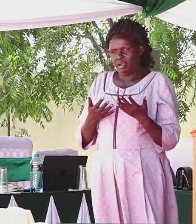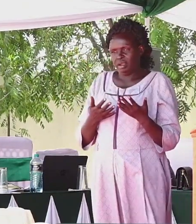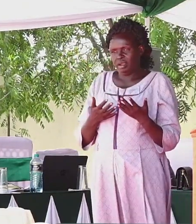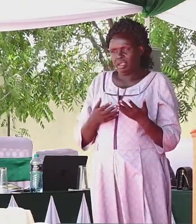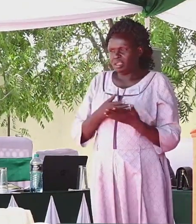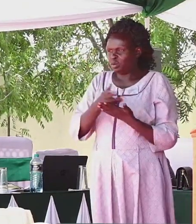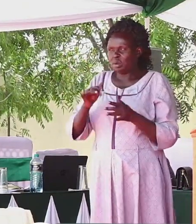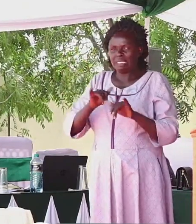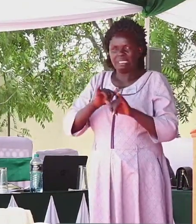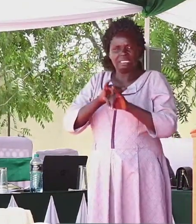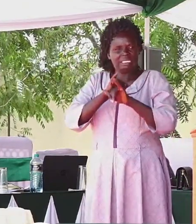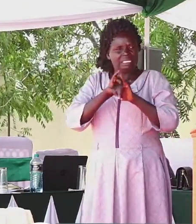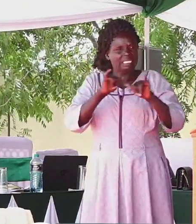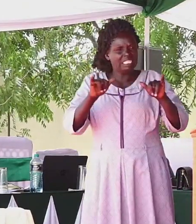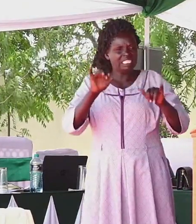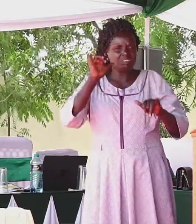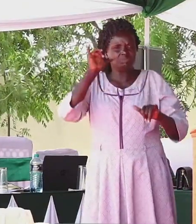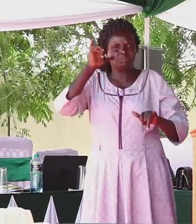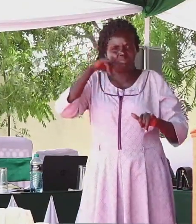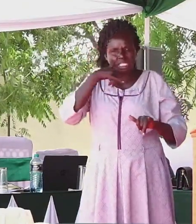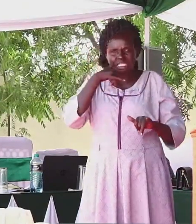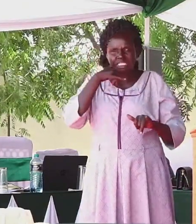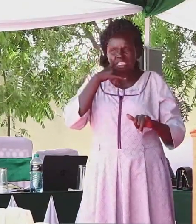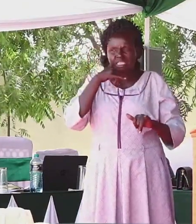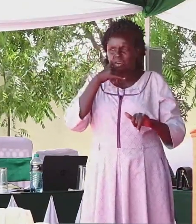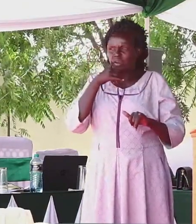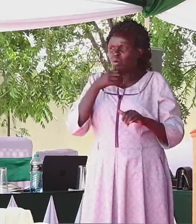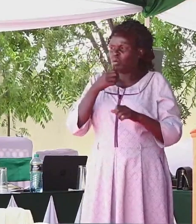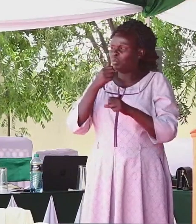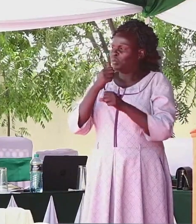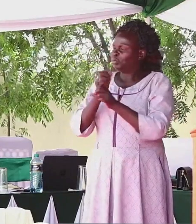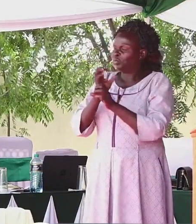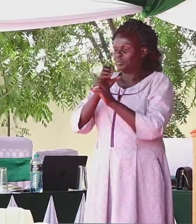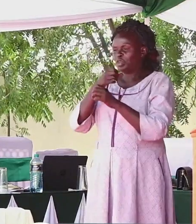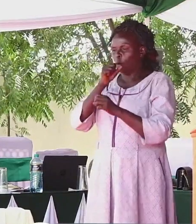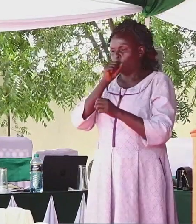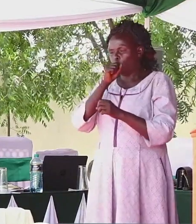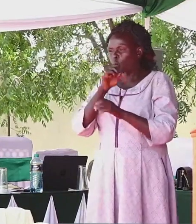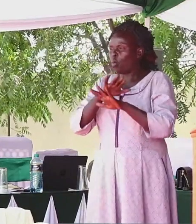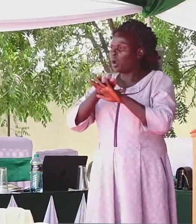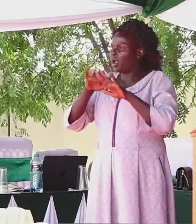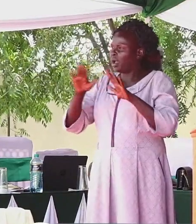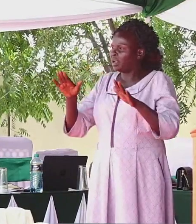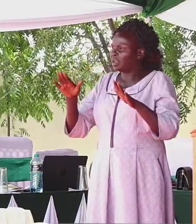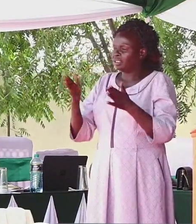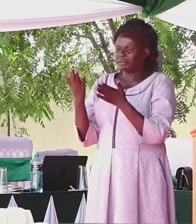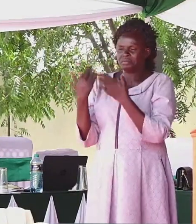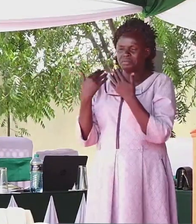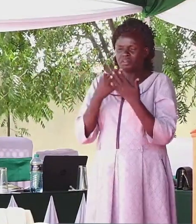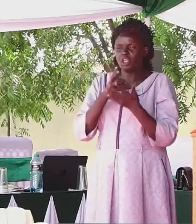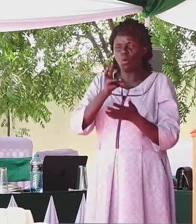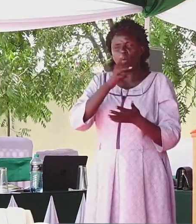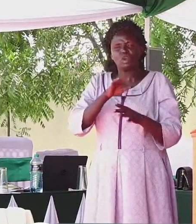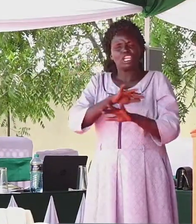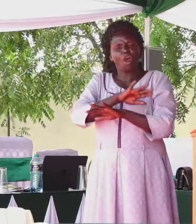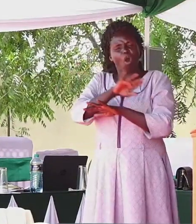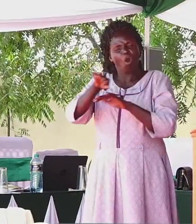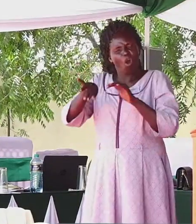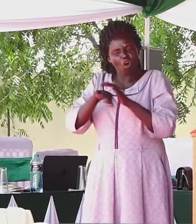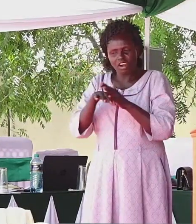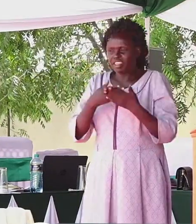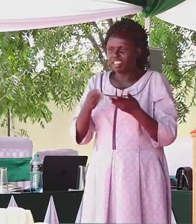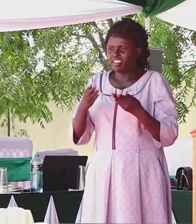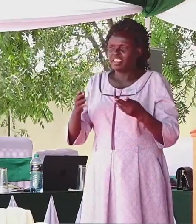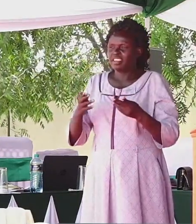clean, is smart, systems are working, the washrooms, the water, everything, I am sure